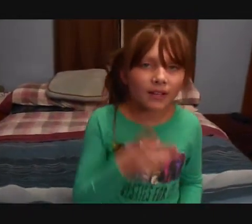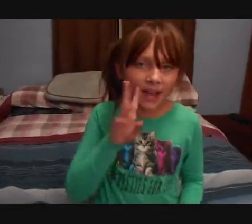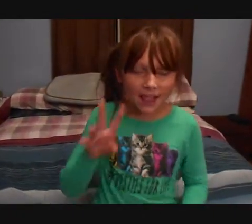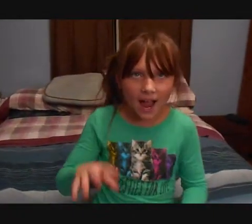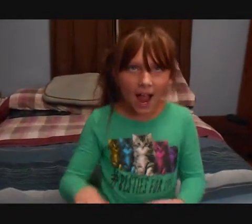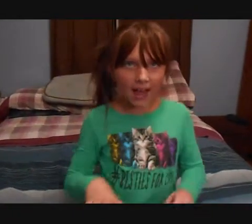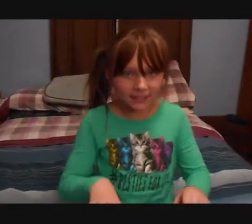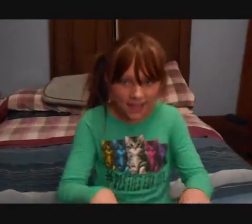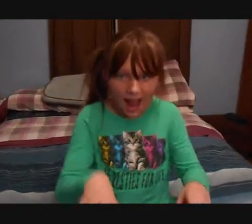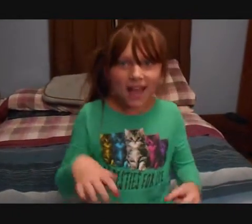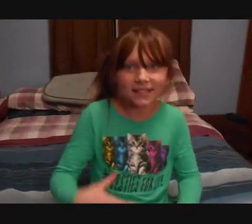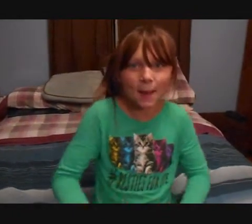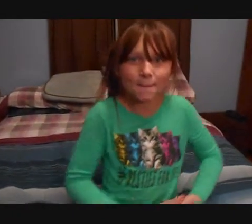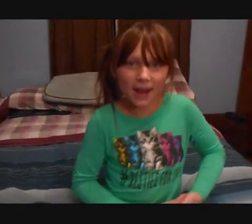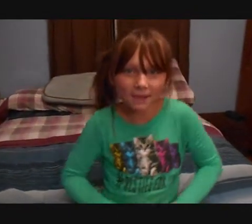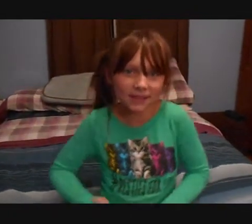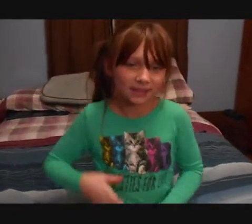the killer, Ice, Ice, baby